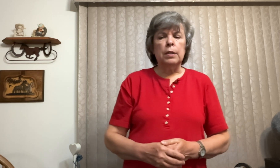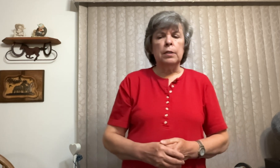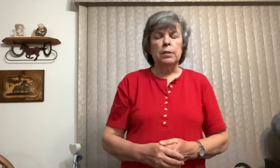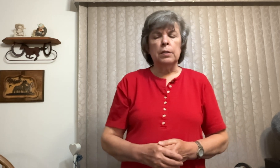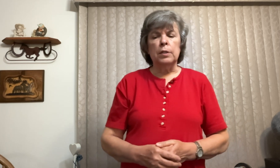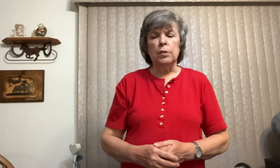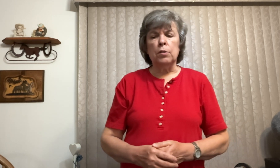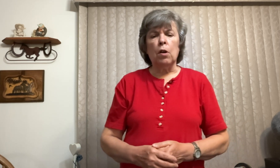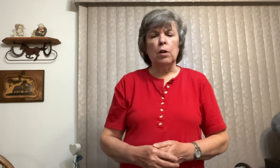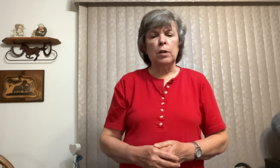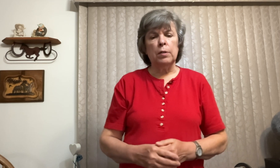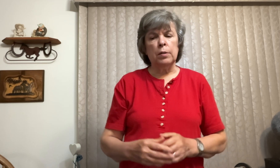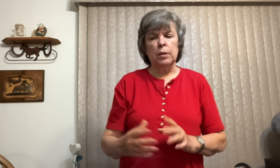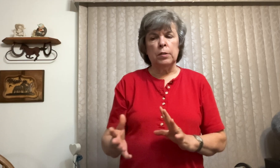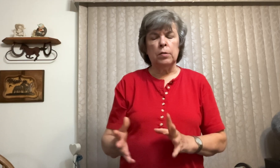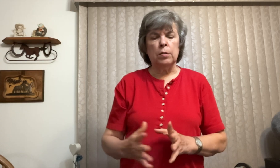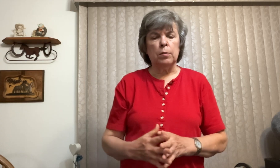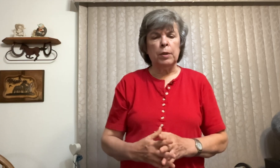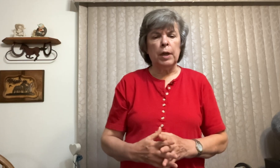in the song that we have,